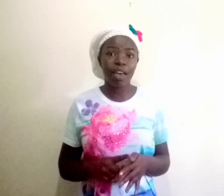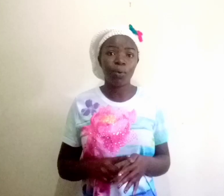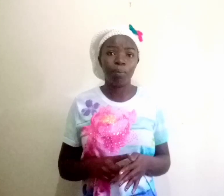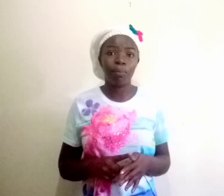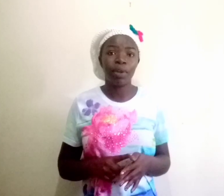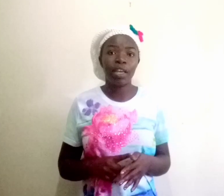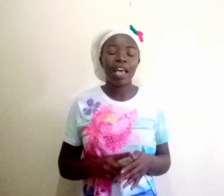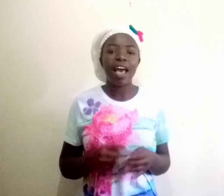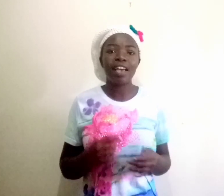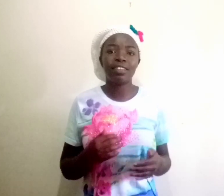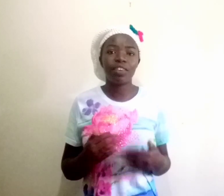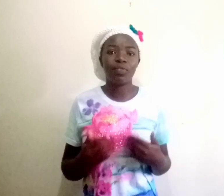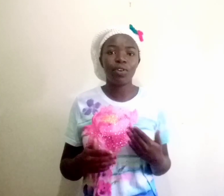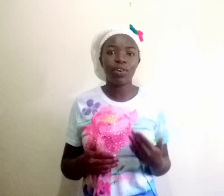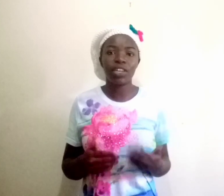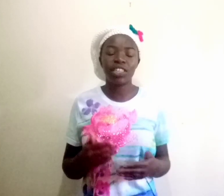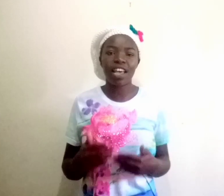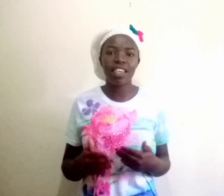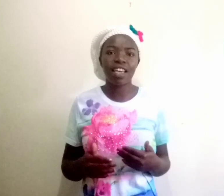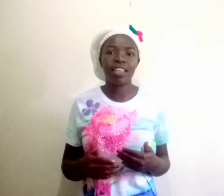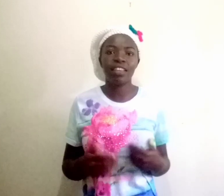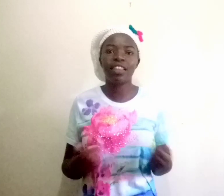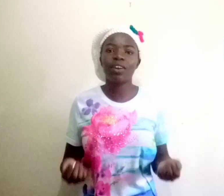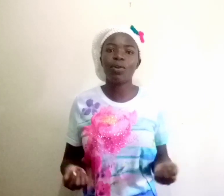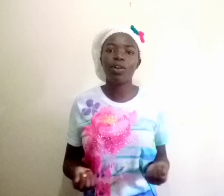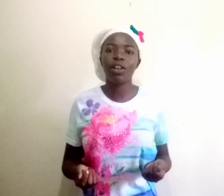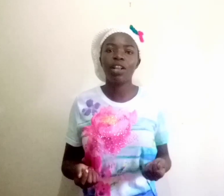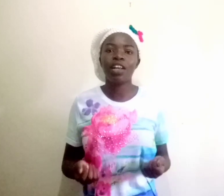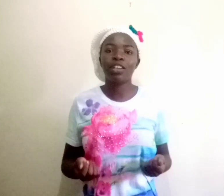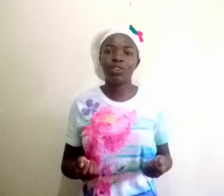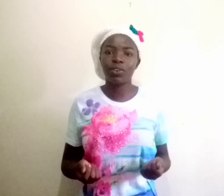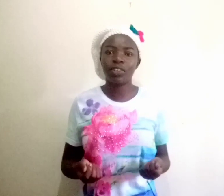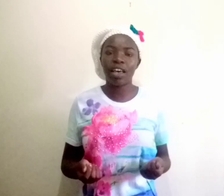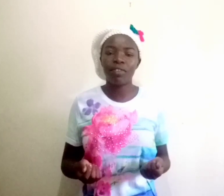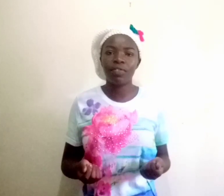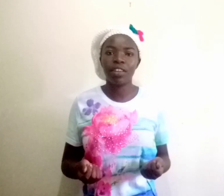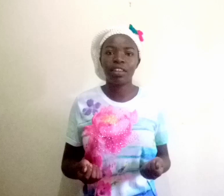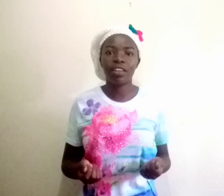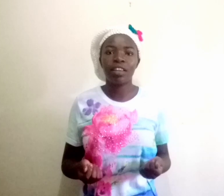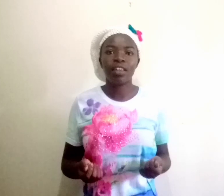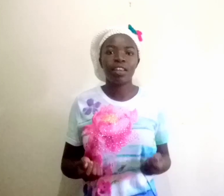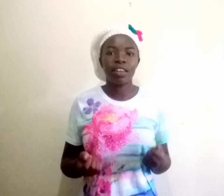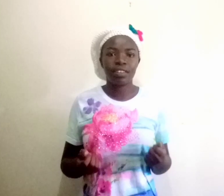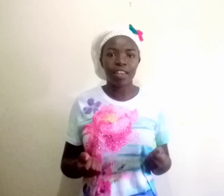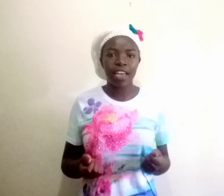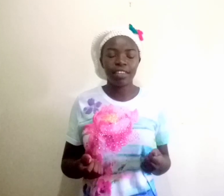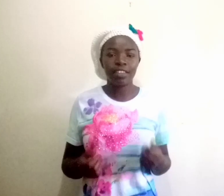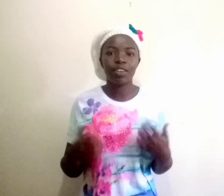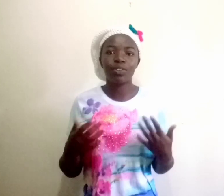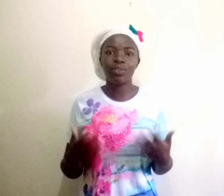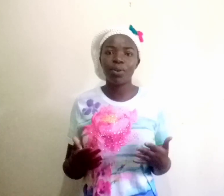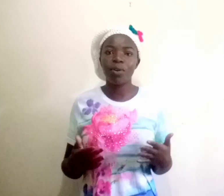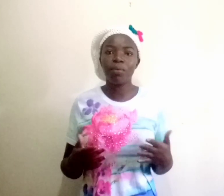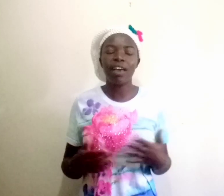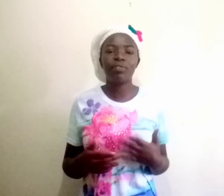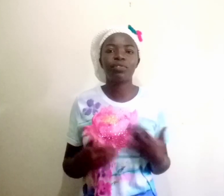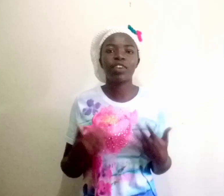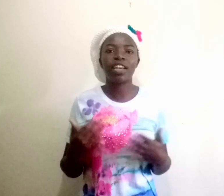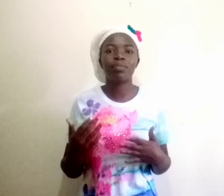Nahum. As they follow each other, they all don't have signs, so we have to finger